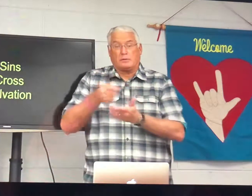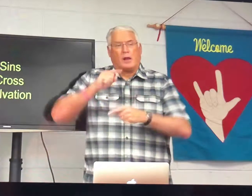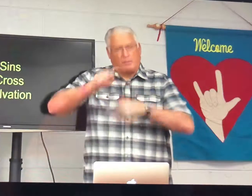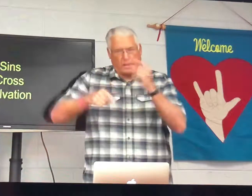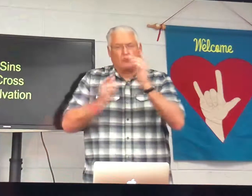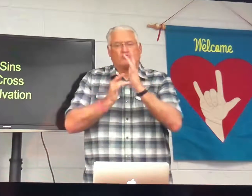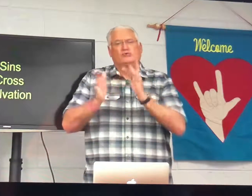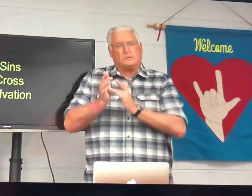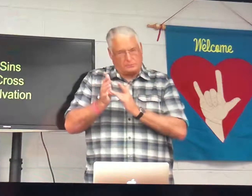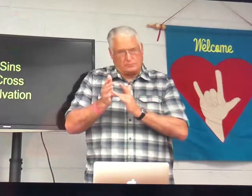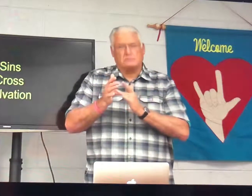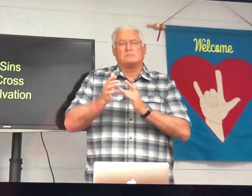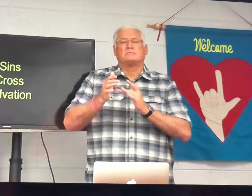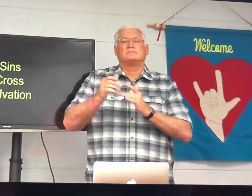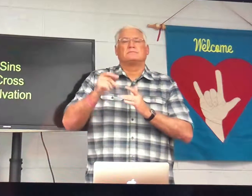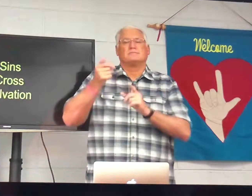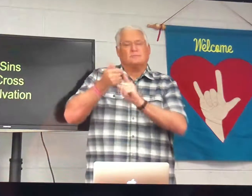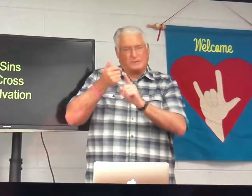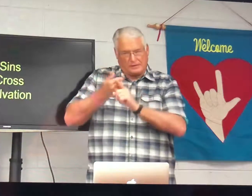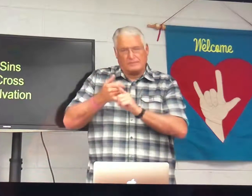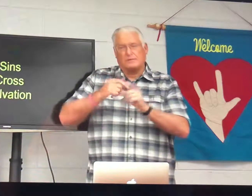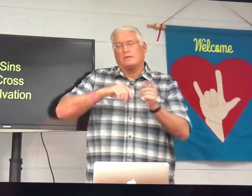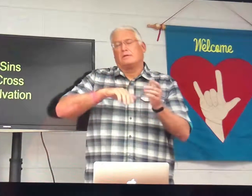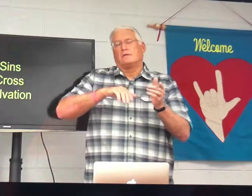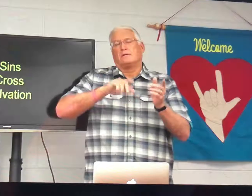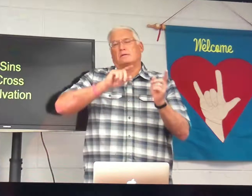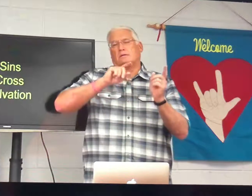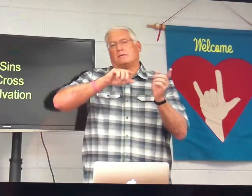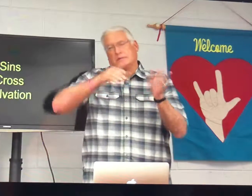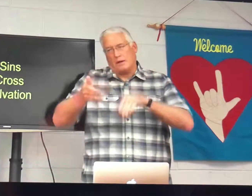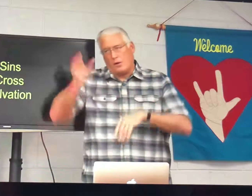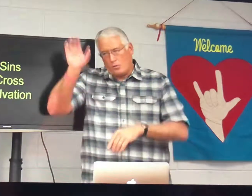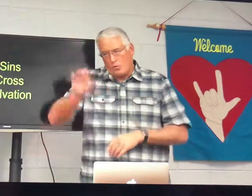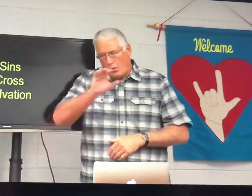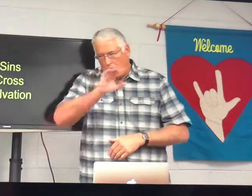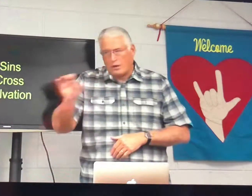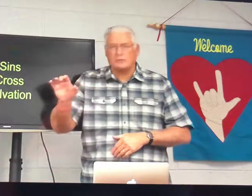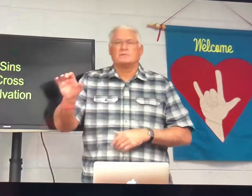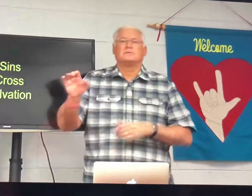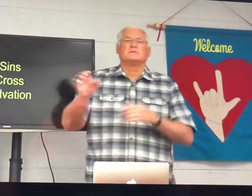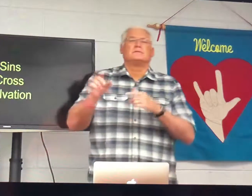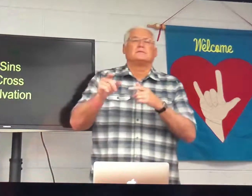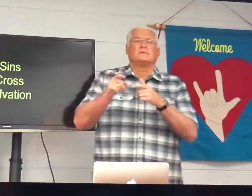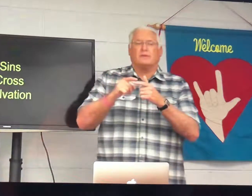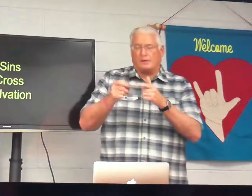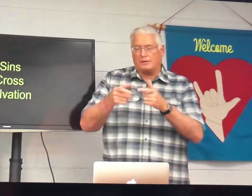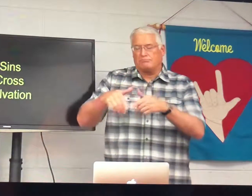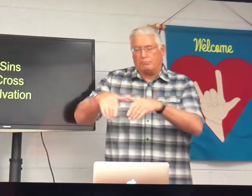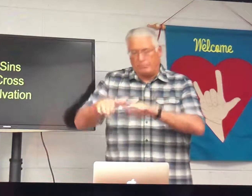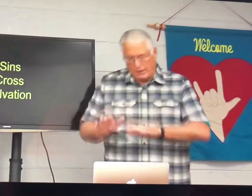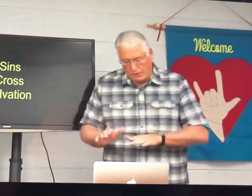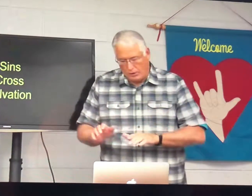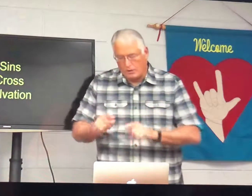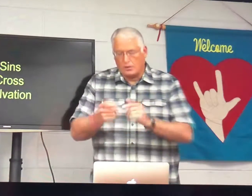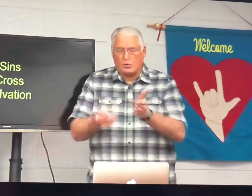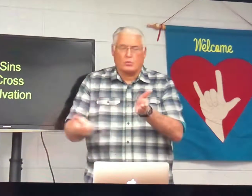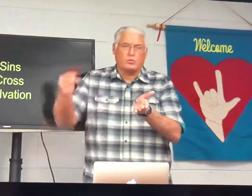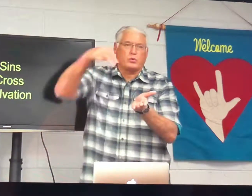the fastball and the curveball, very few split changes. At least, a number that's small enough that you're really not going up there